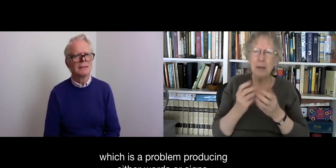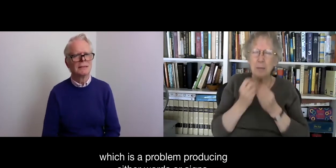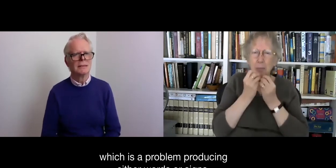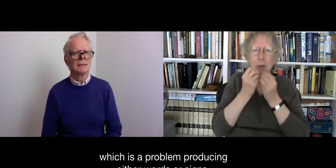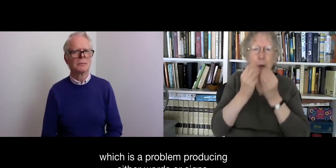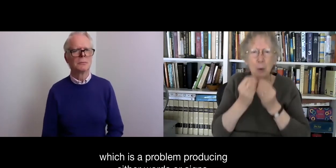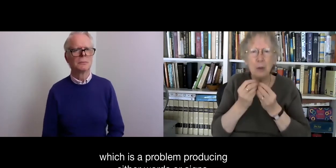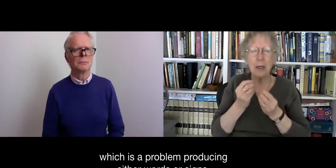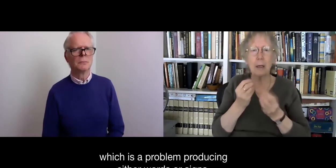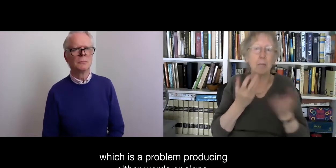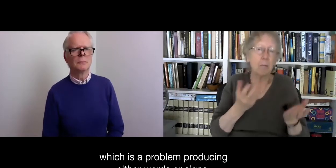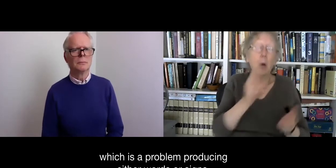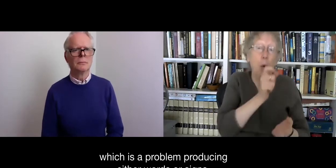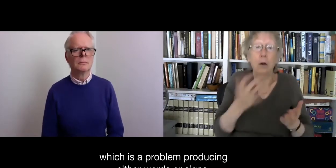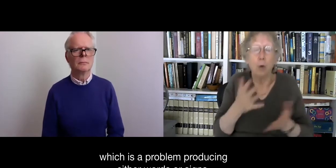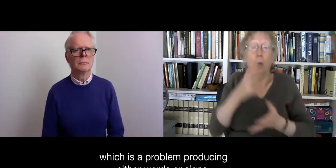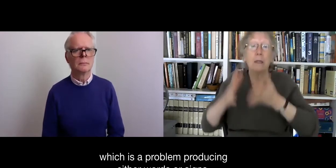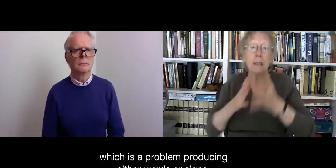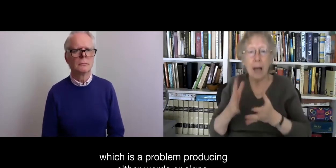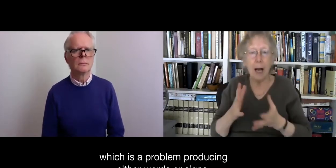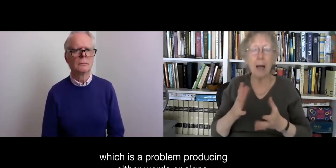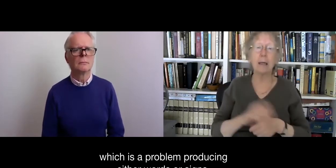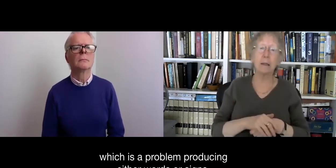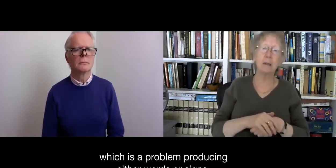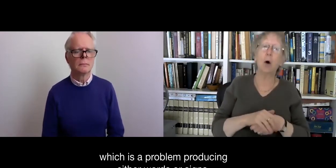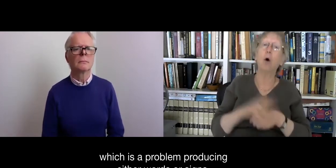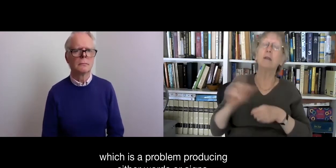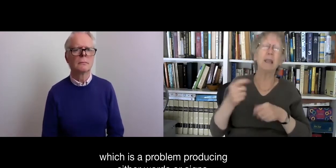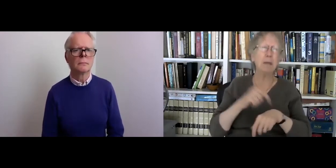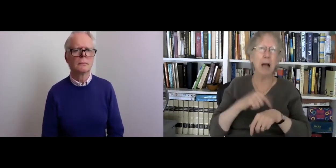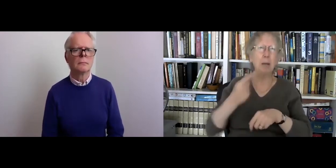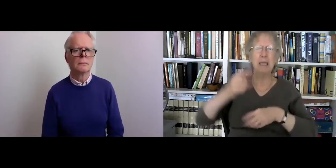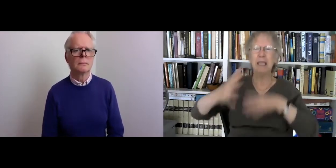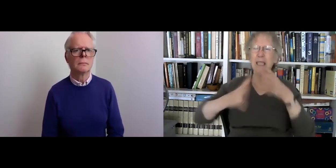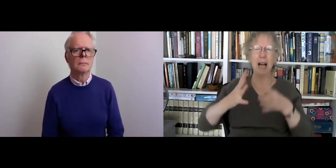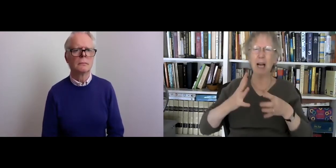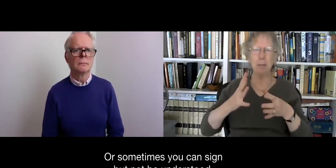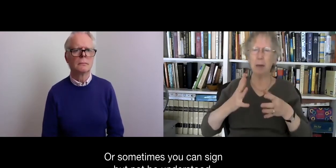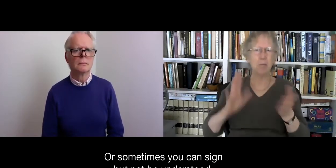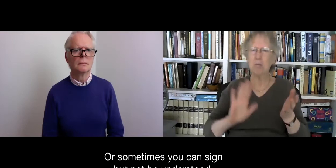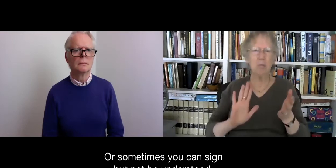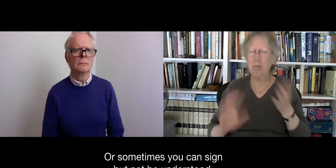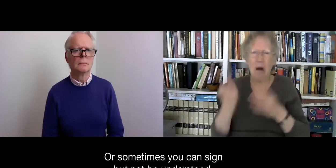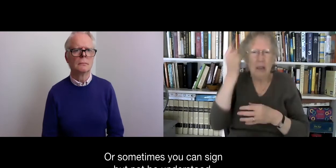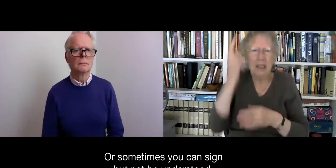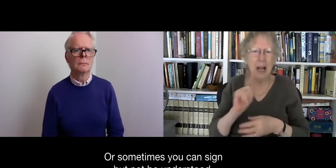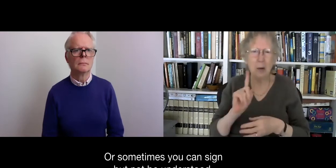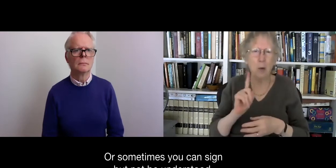which is a problem producing either words or signs. Or sometimes you